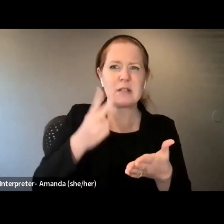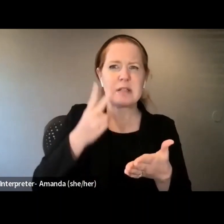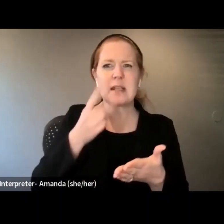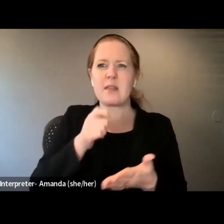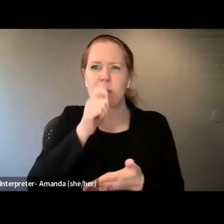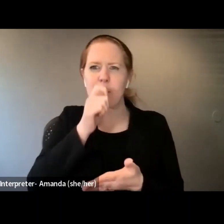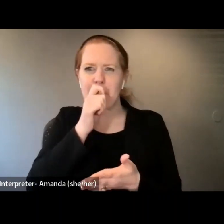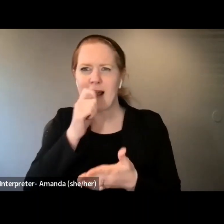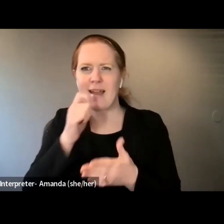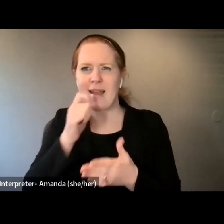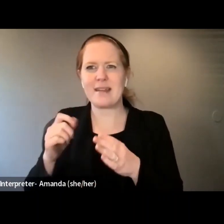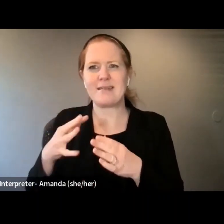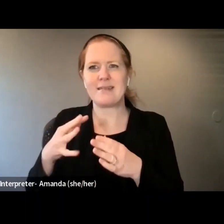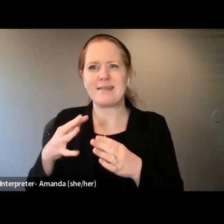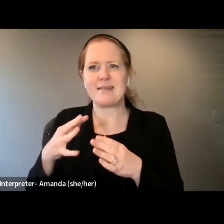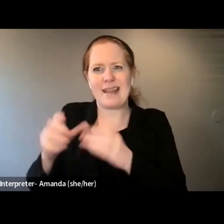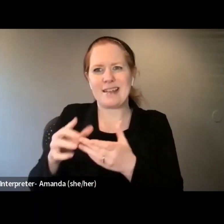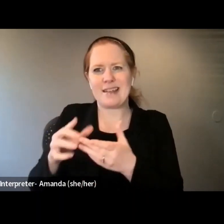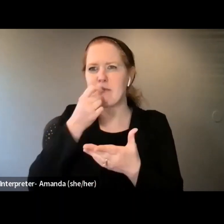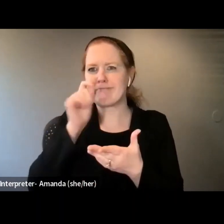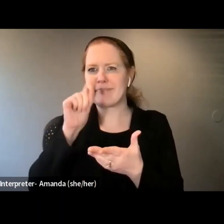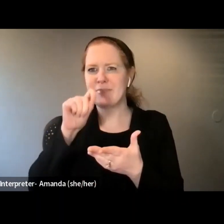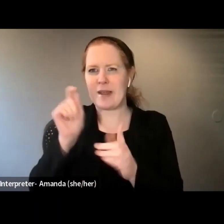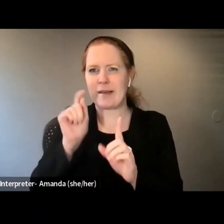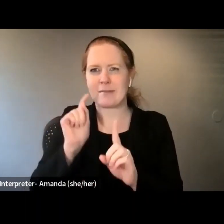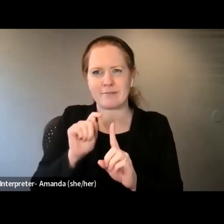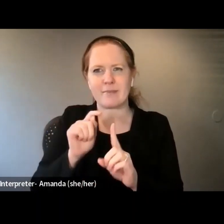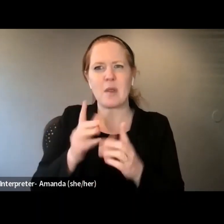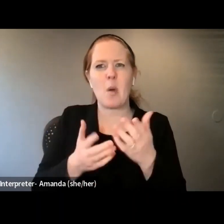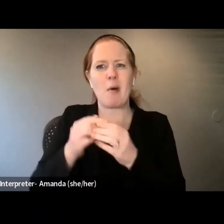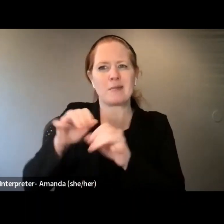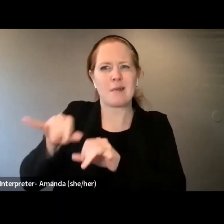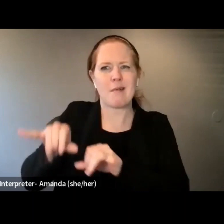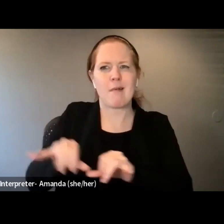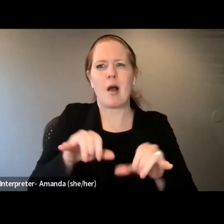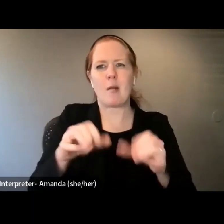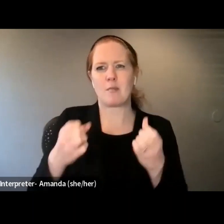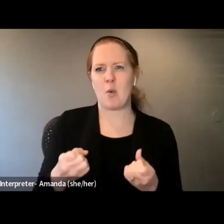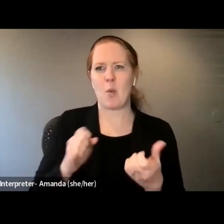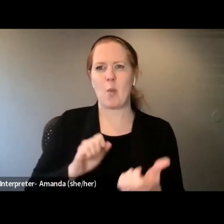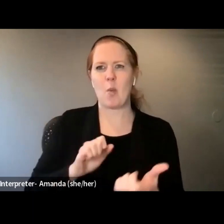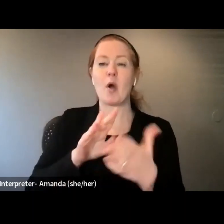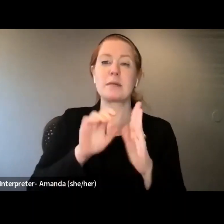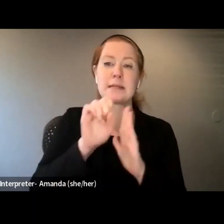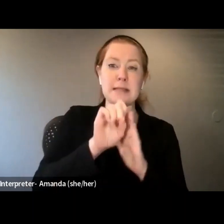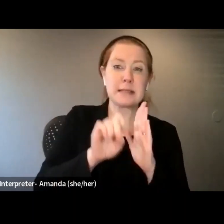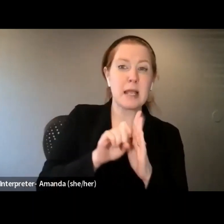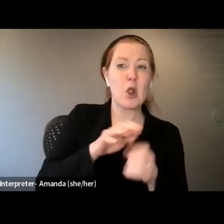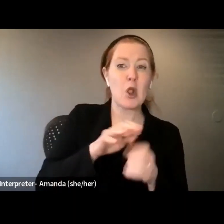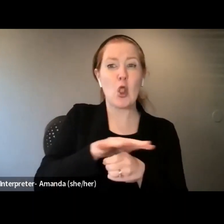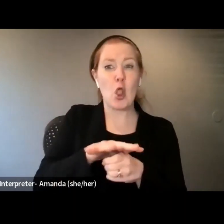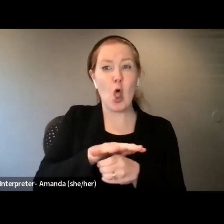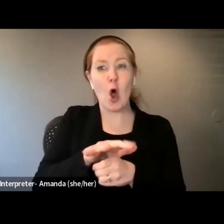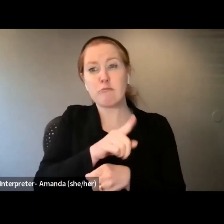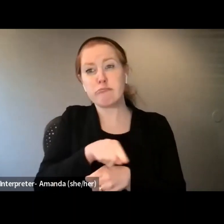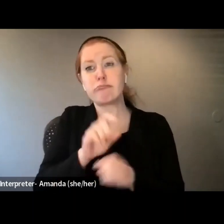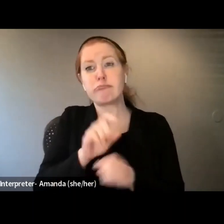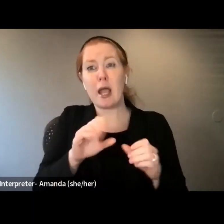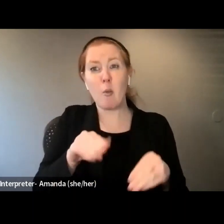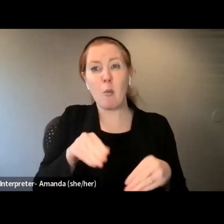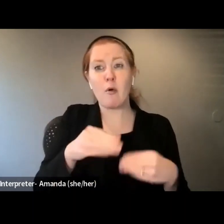most of the time because that is the most common approach. State and local governments can also provide FMS,